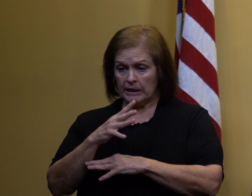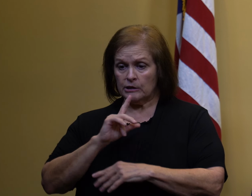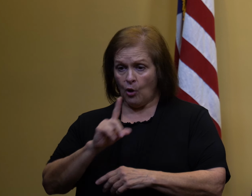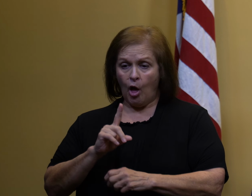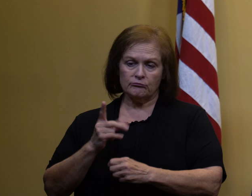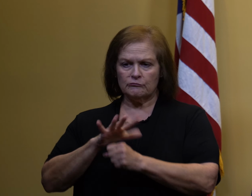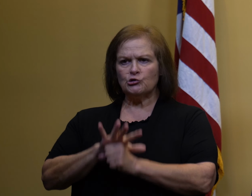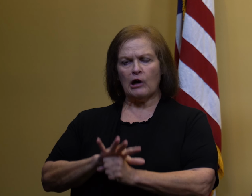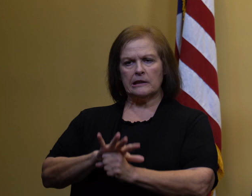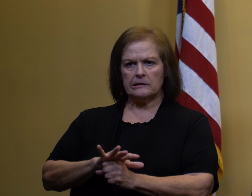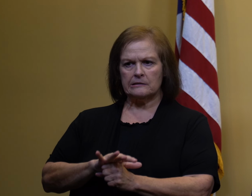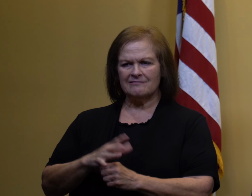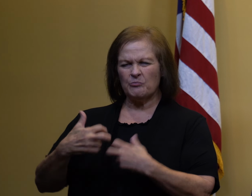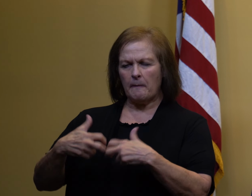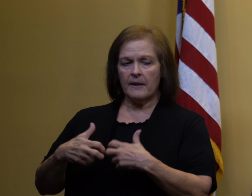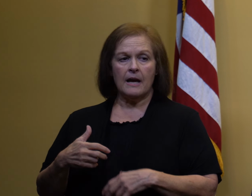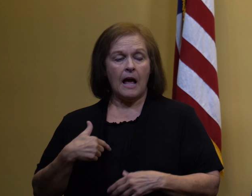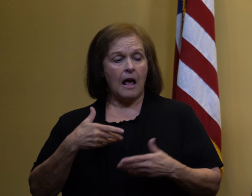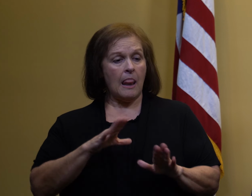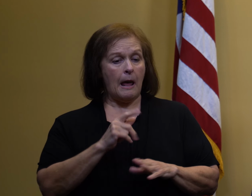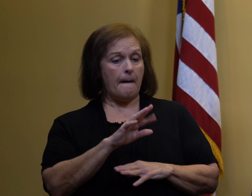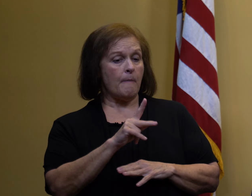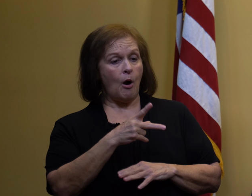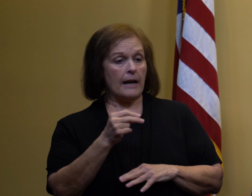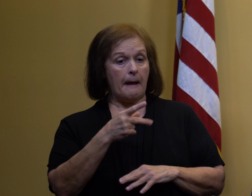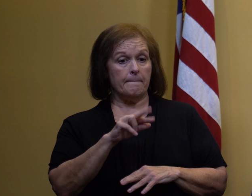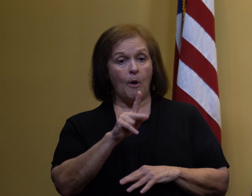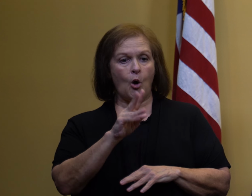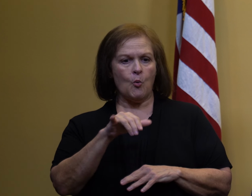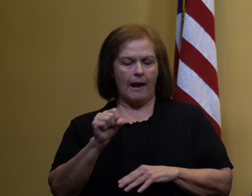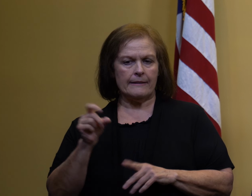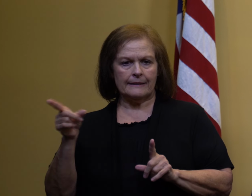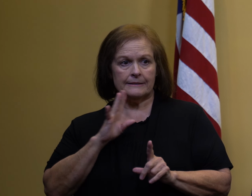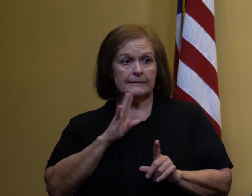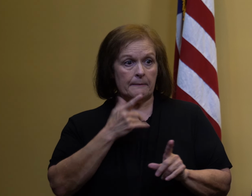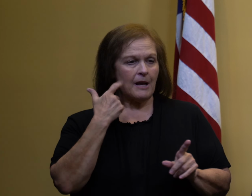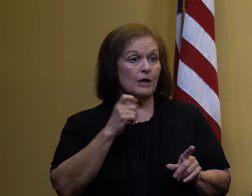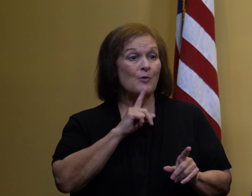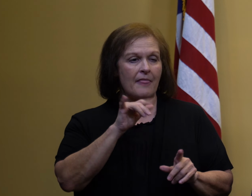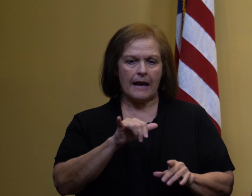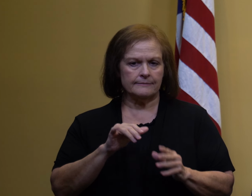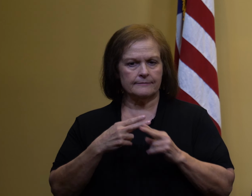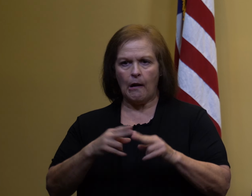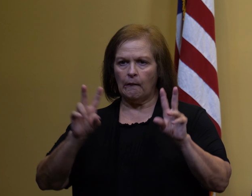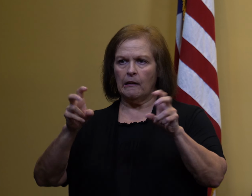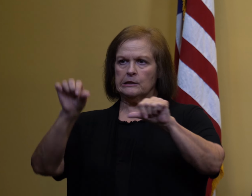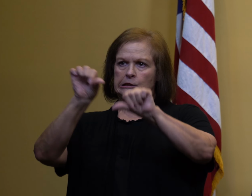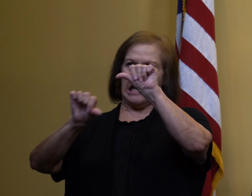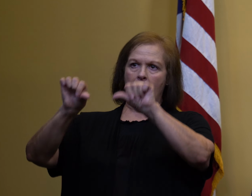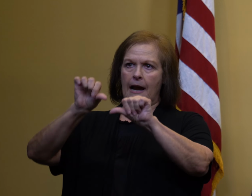are stressed, and I'll let Park and Parkways and arborists really speak to, because it's science, and I'm not an